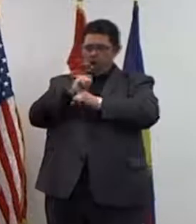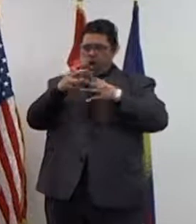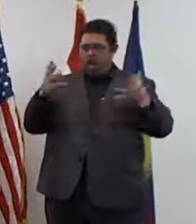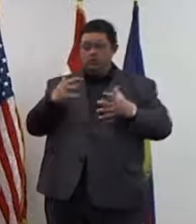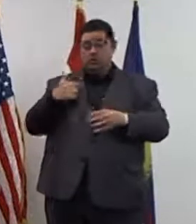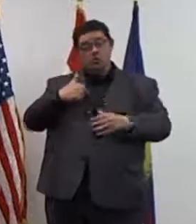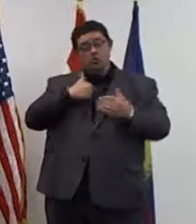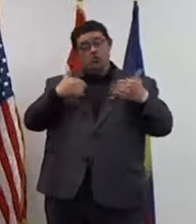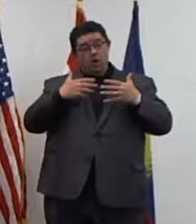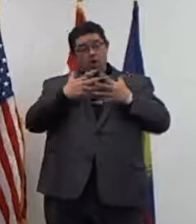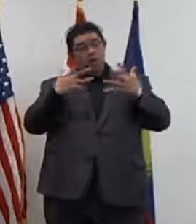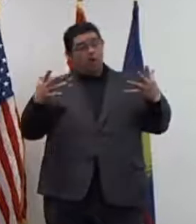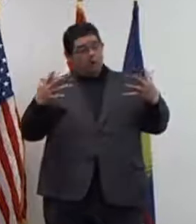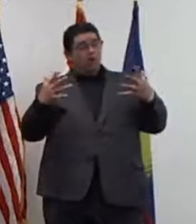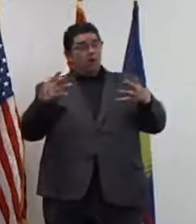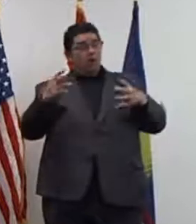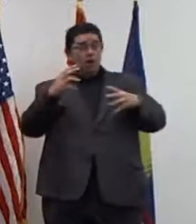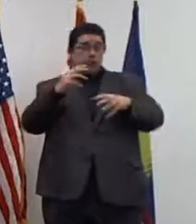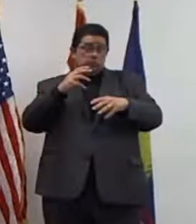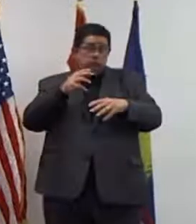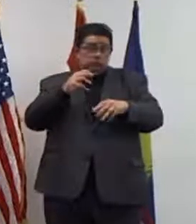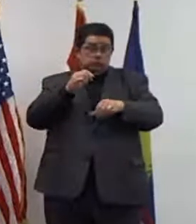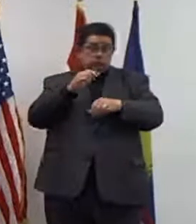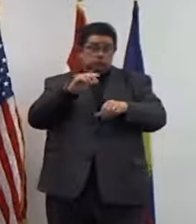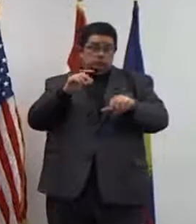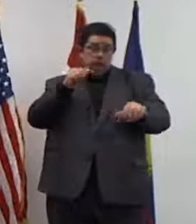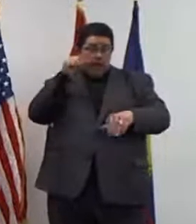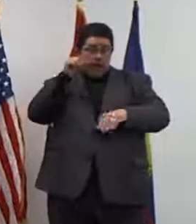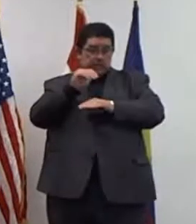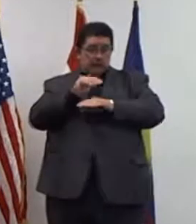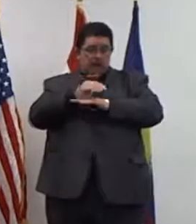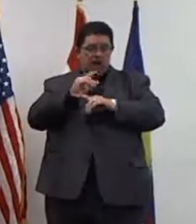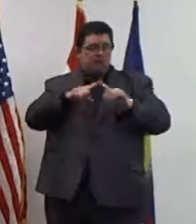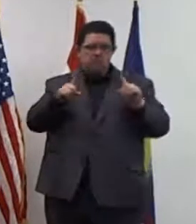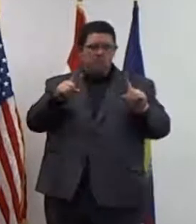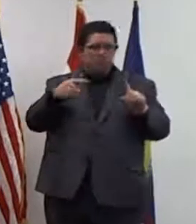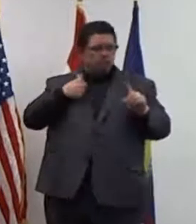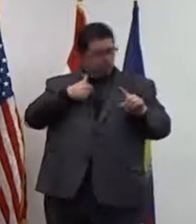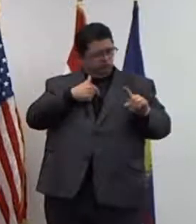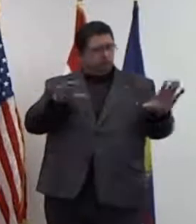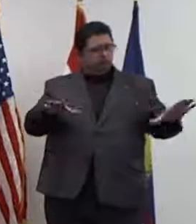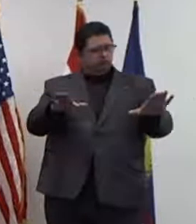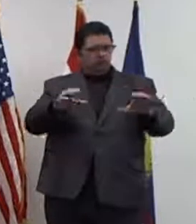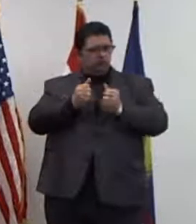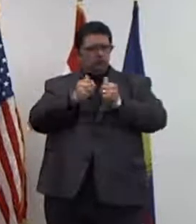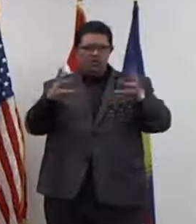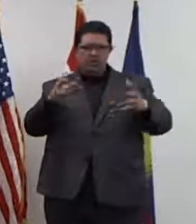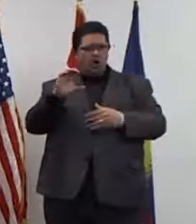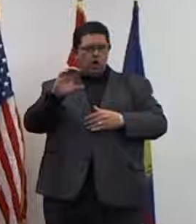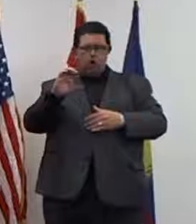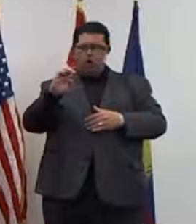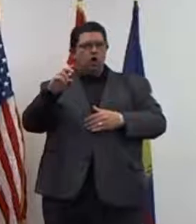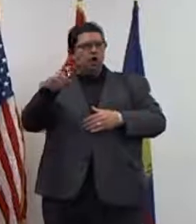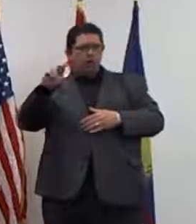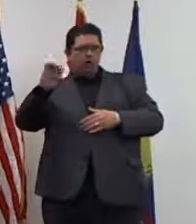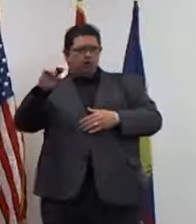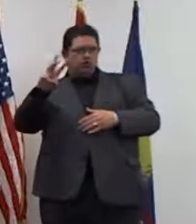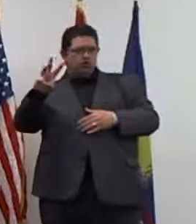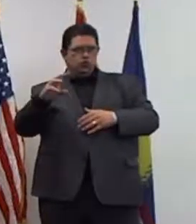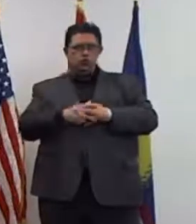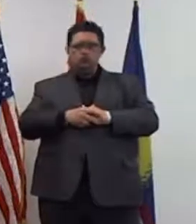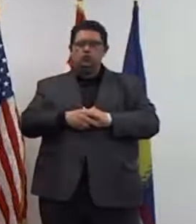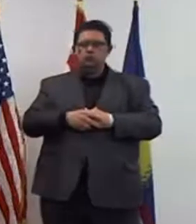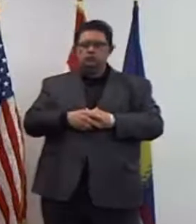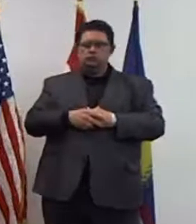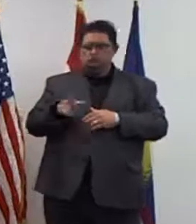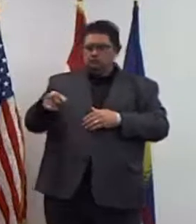but we were able to manage that without countywide curfew. We would support any municipality who feels like they are particularly